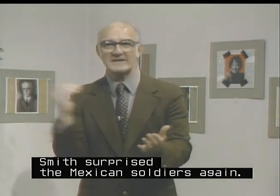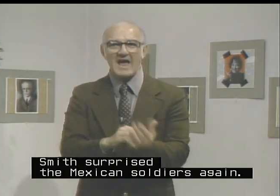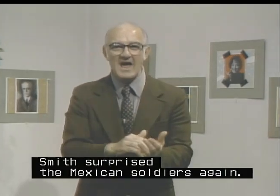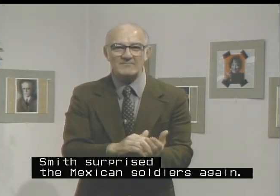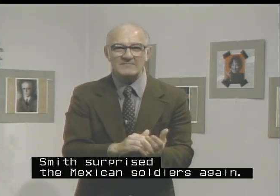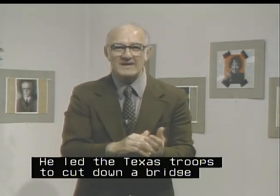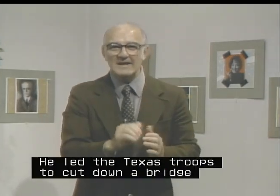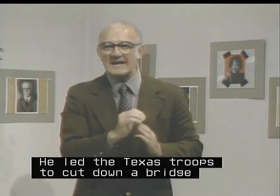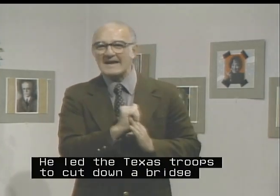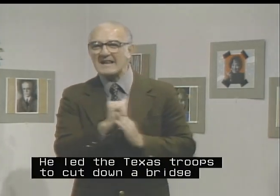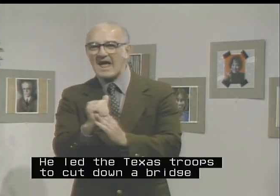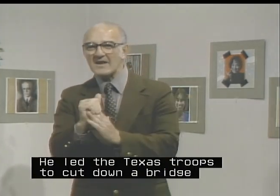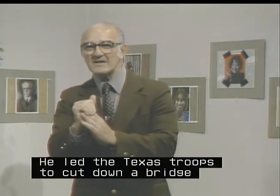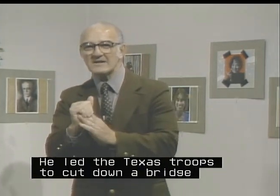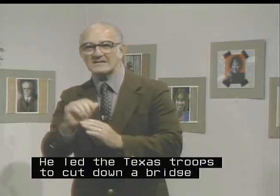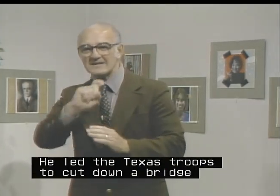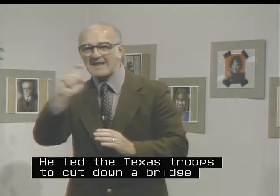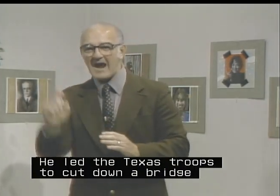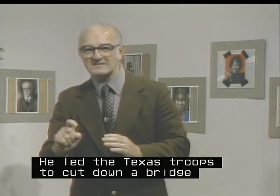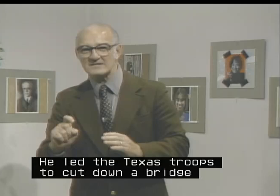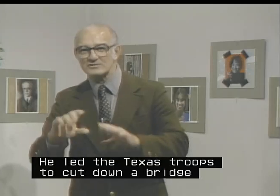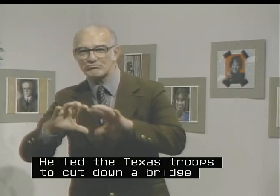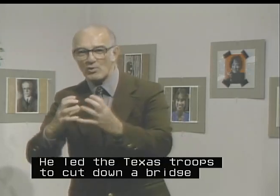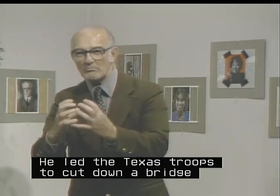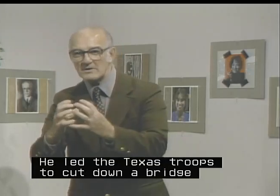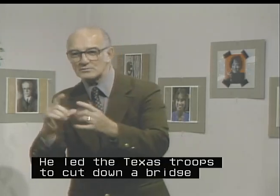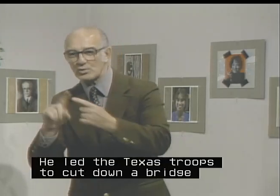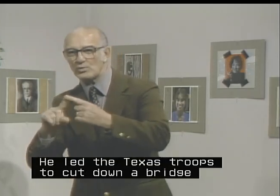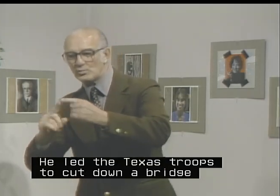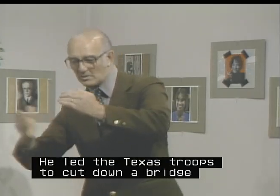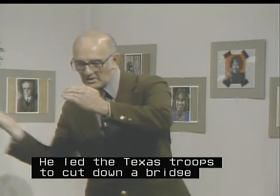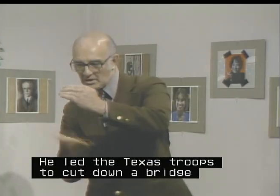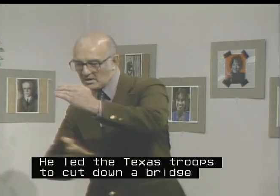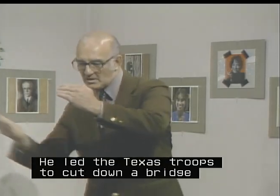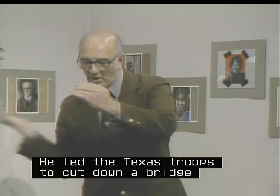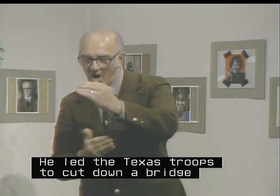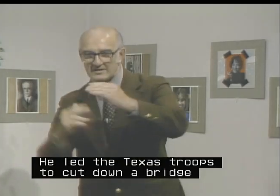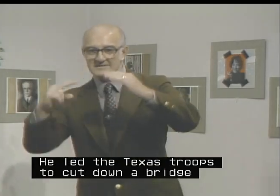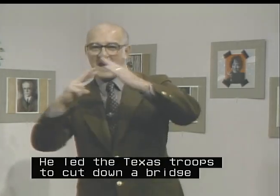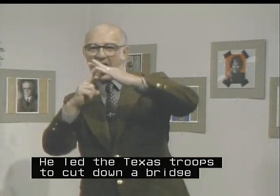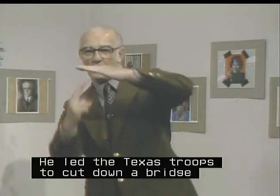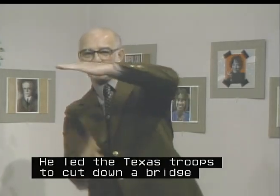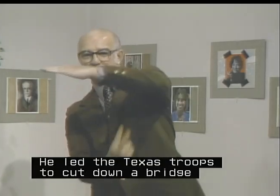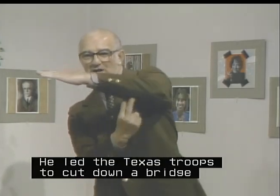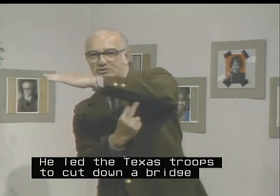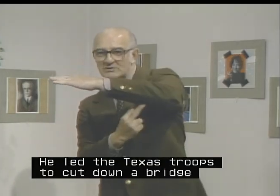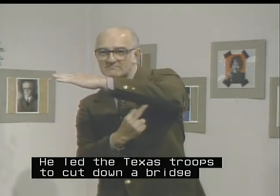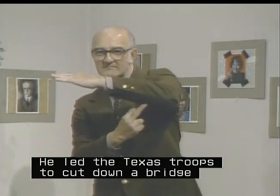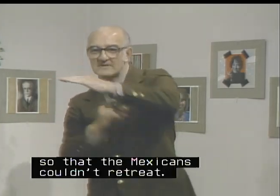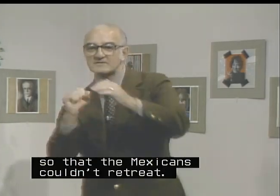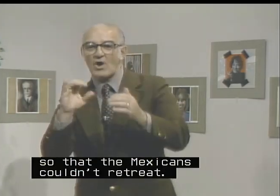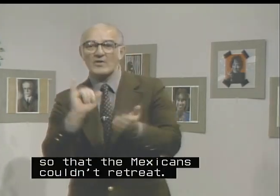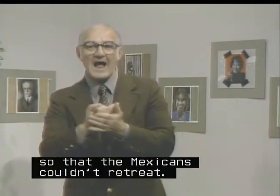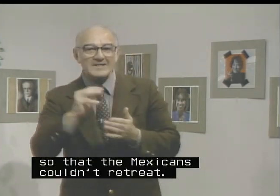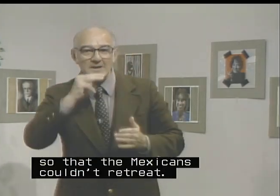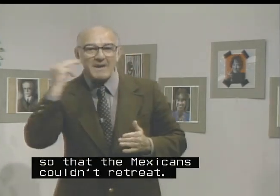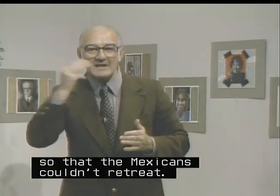again. He led the Texas group to cutting down a bridge so that the